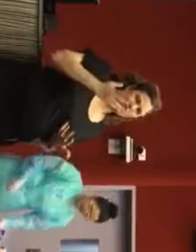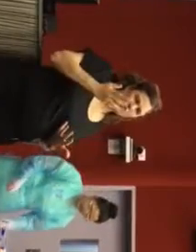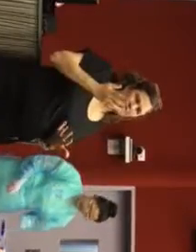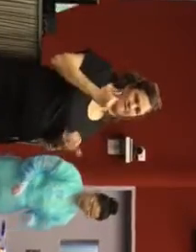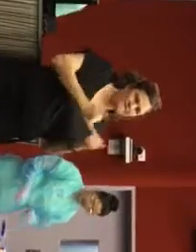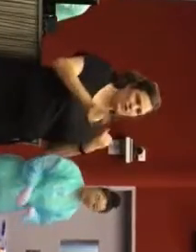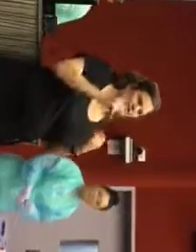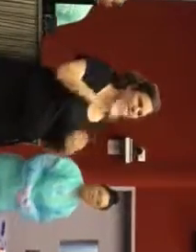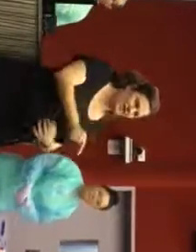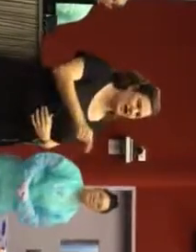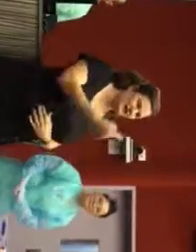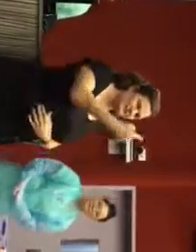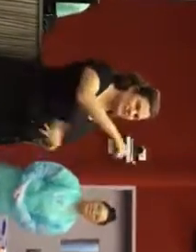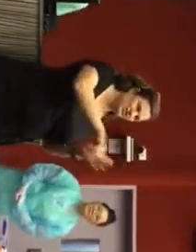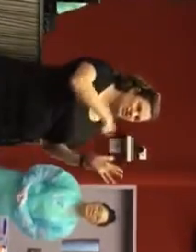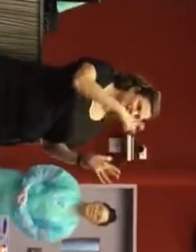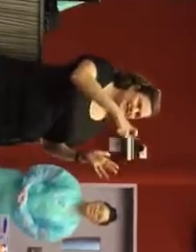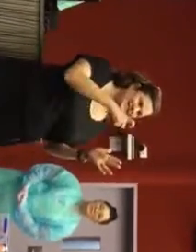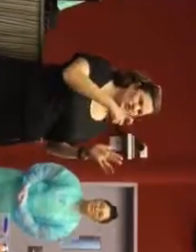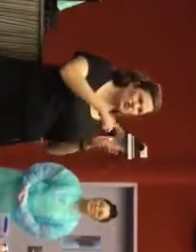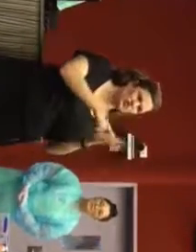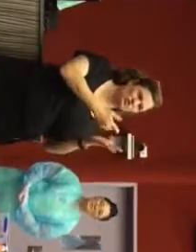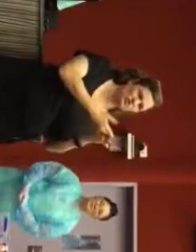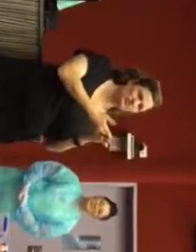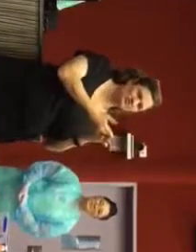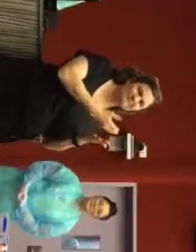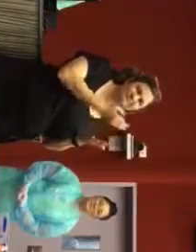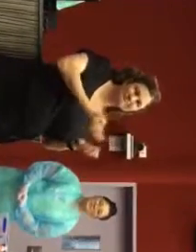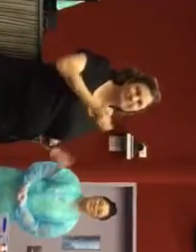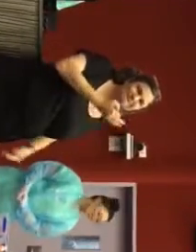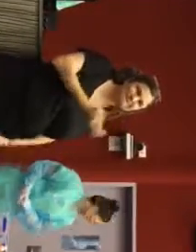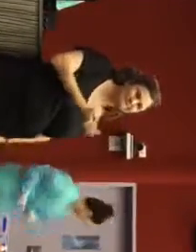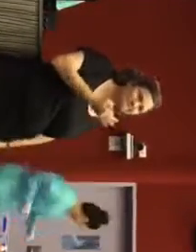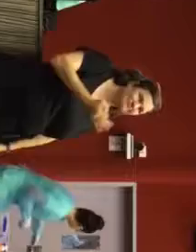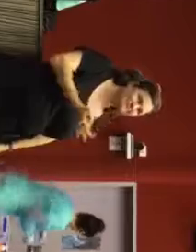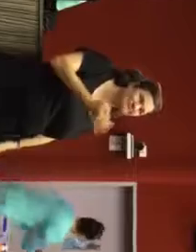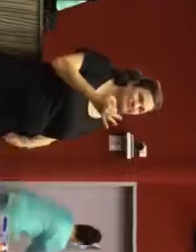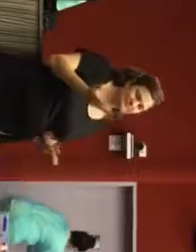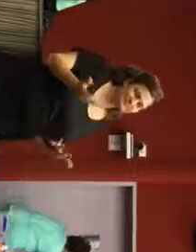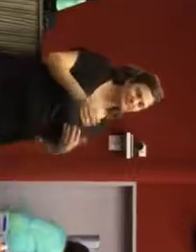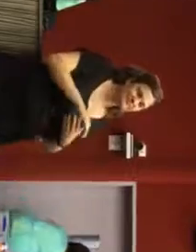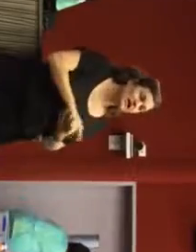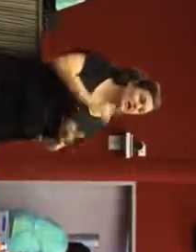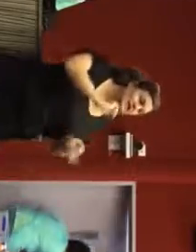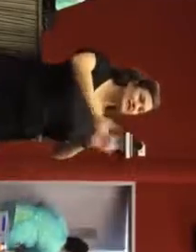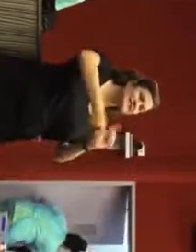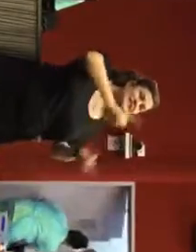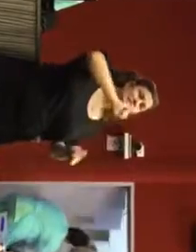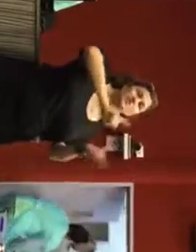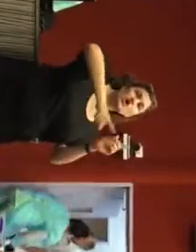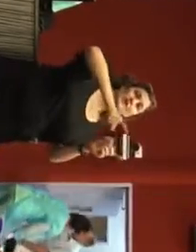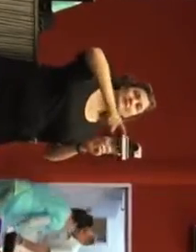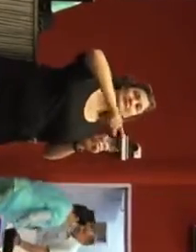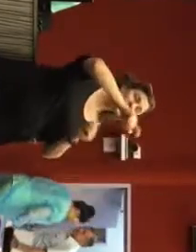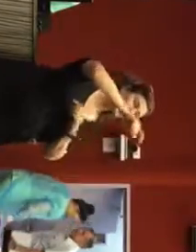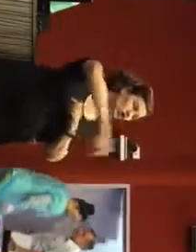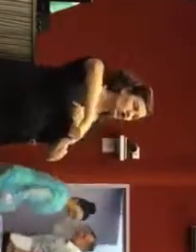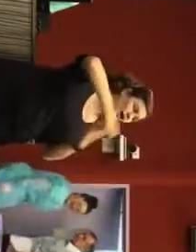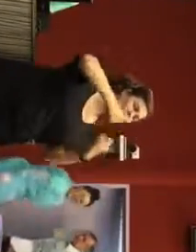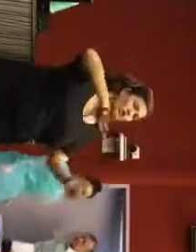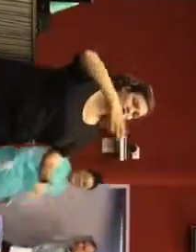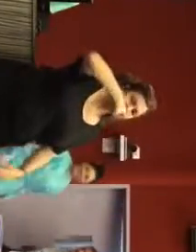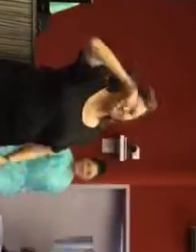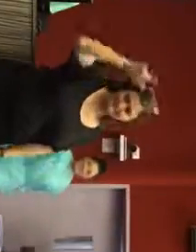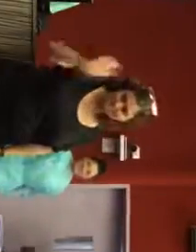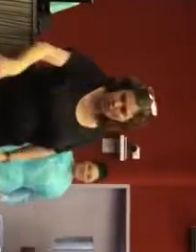because for some, your clients will lose their denture. It might go into the linen, into the washing. What's the time? What would be the time